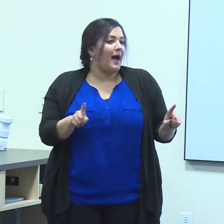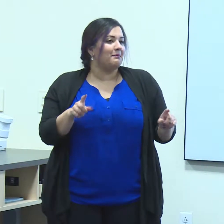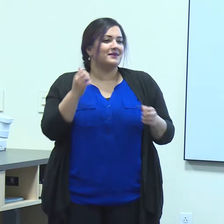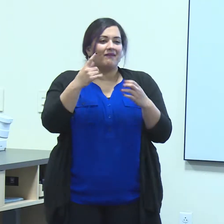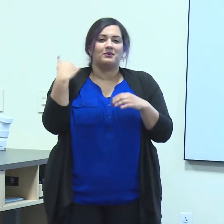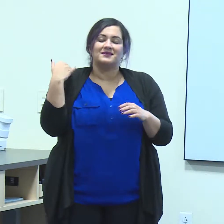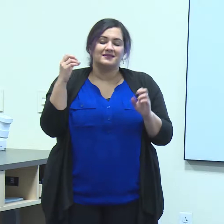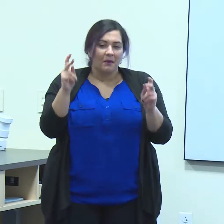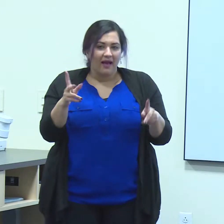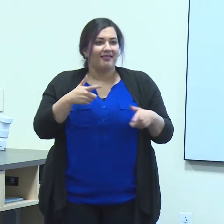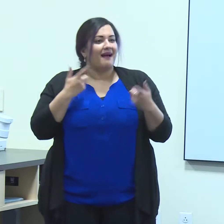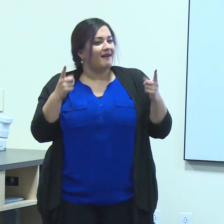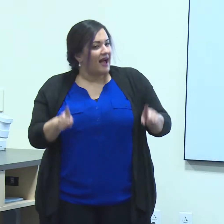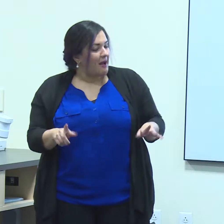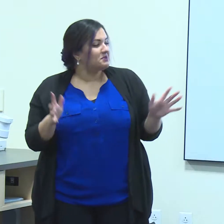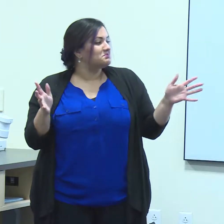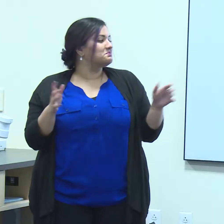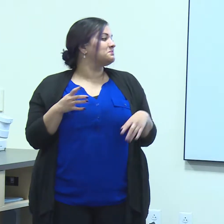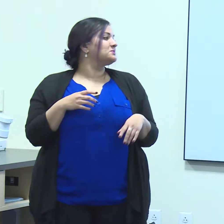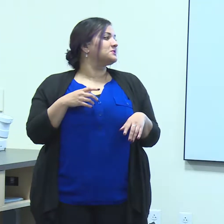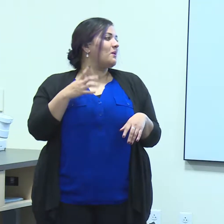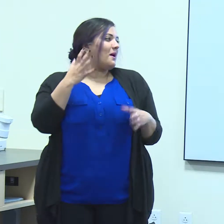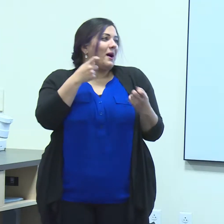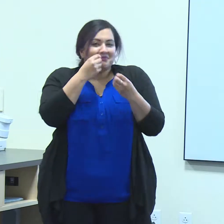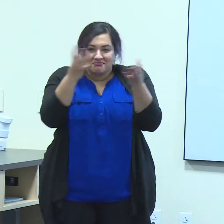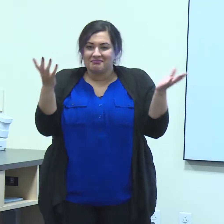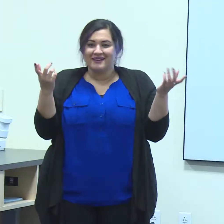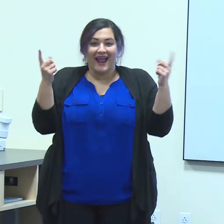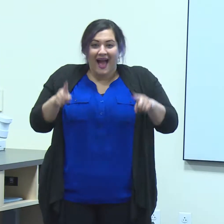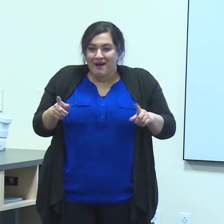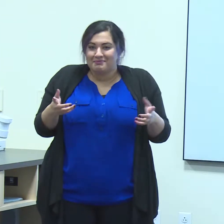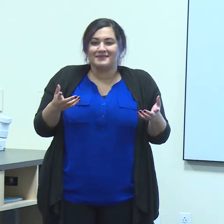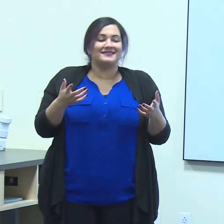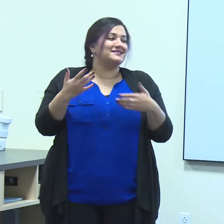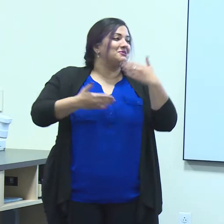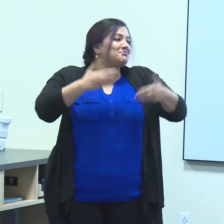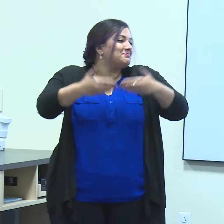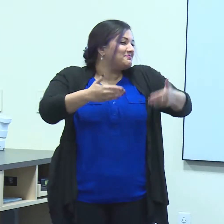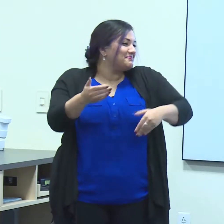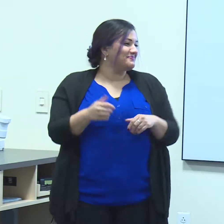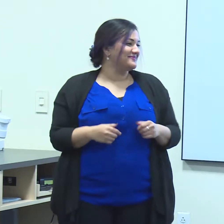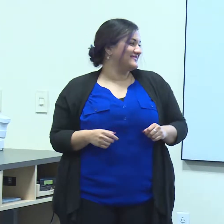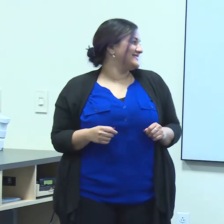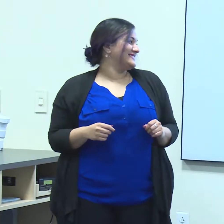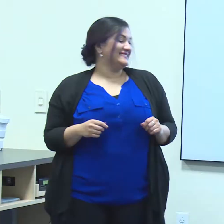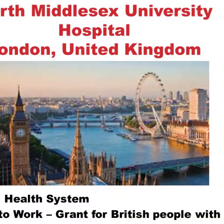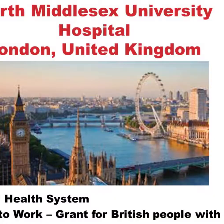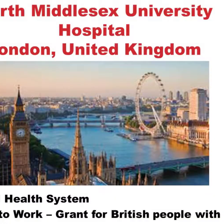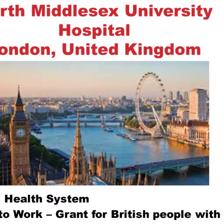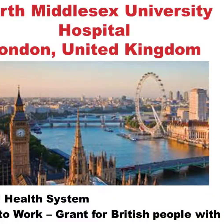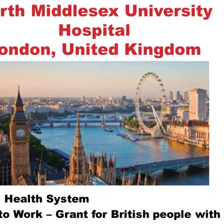level. But I accepted that life happens and it's okay, and I just kept moving on.